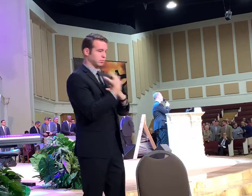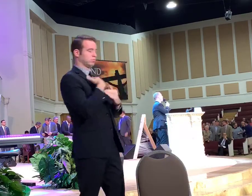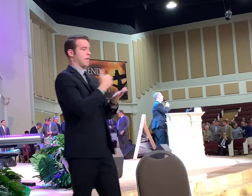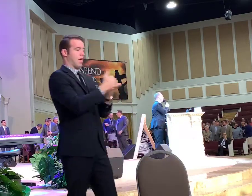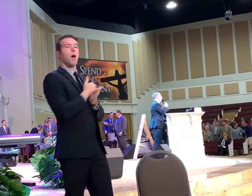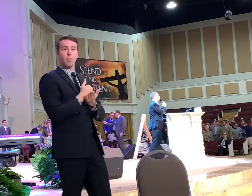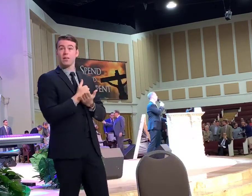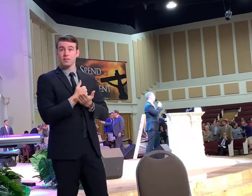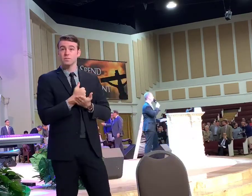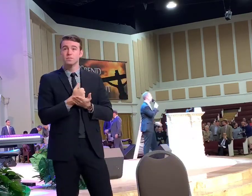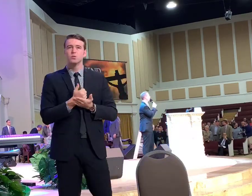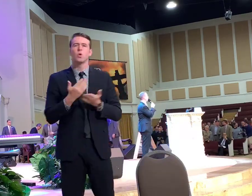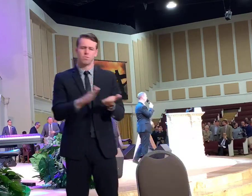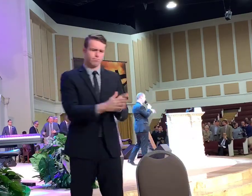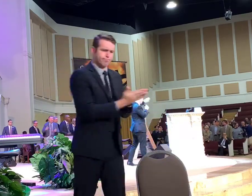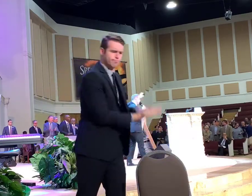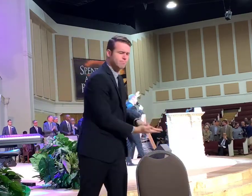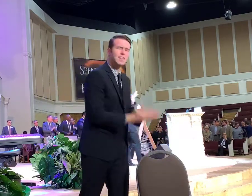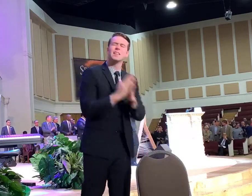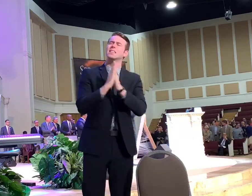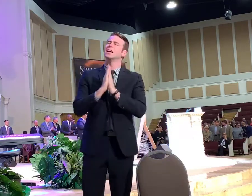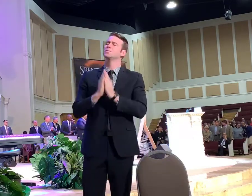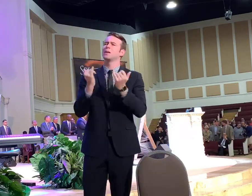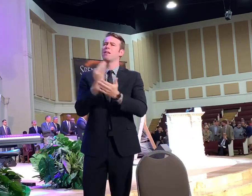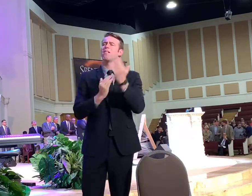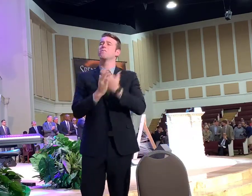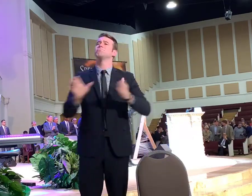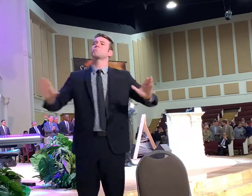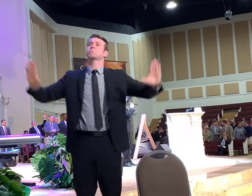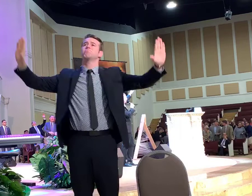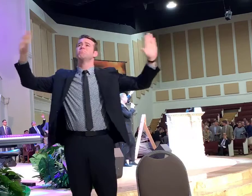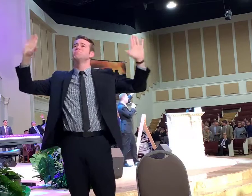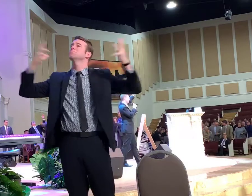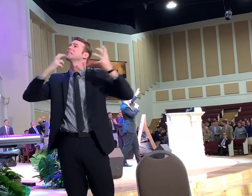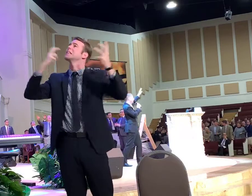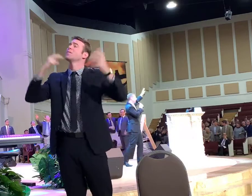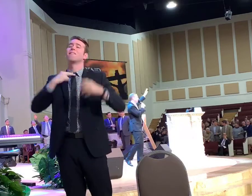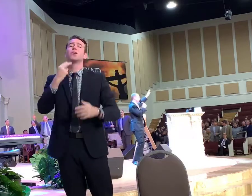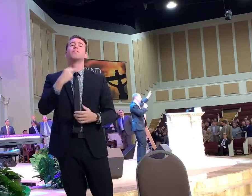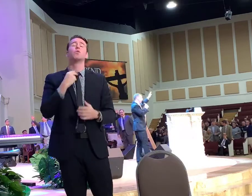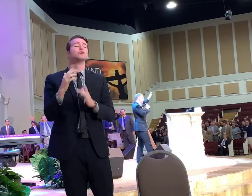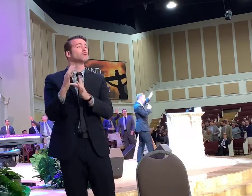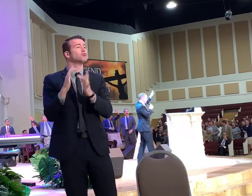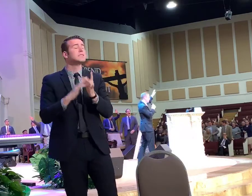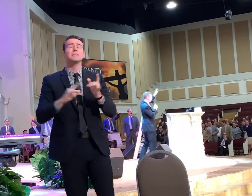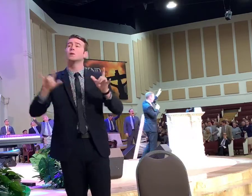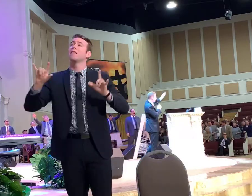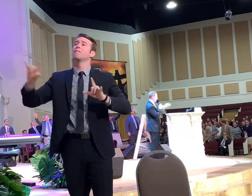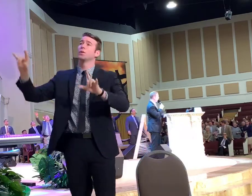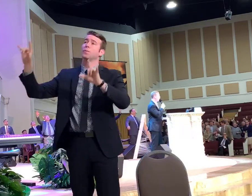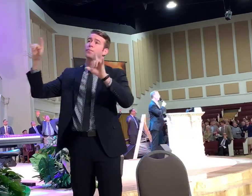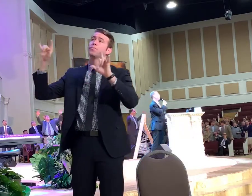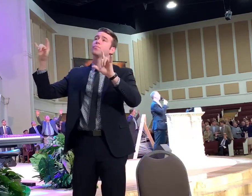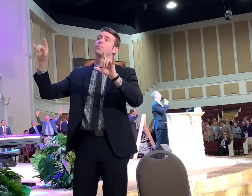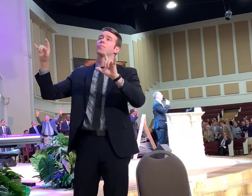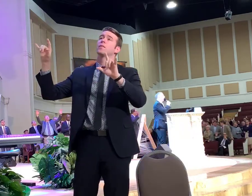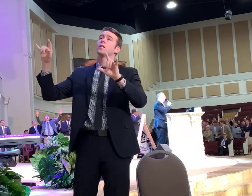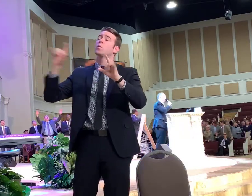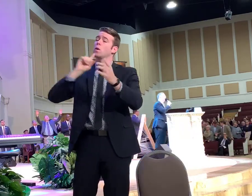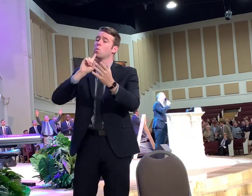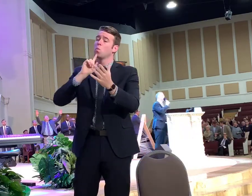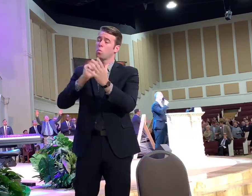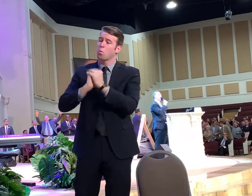pray all across this building. Throw your hands in the air. Lift up your voice. Jesus, we love you. We praise